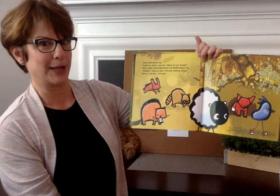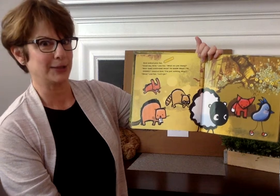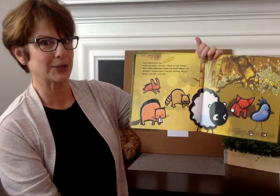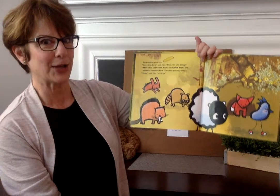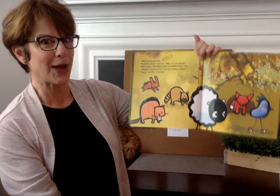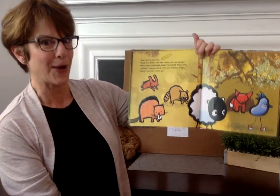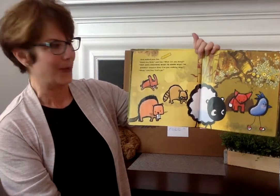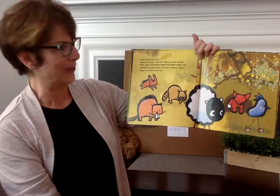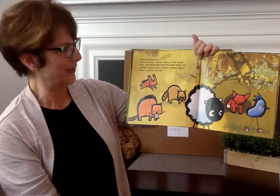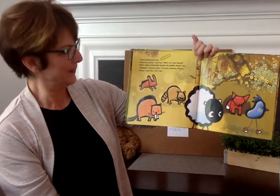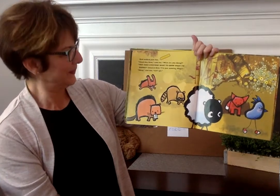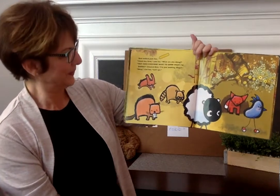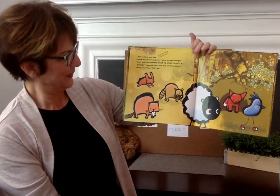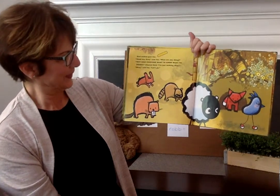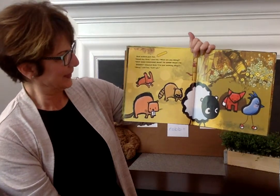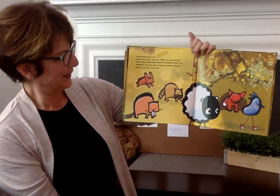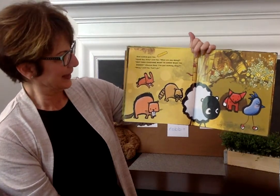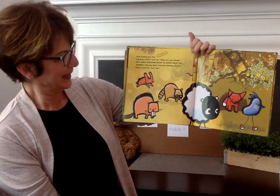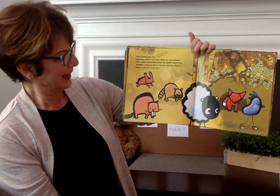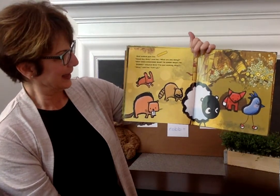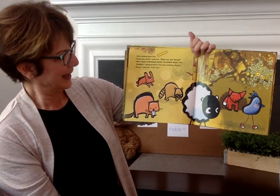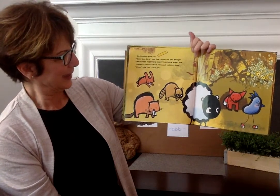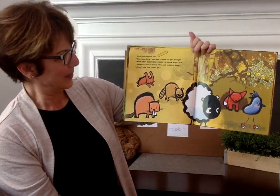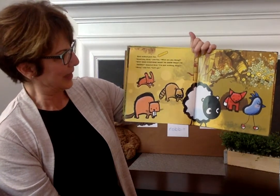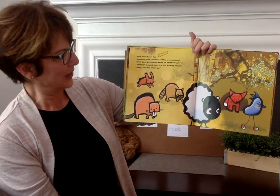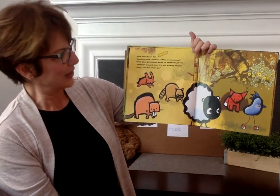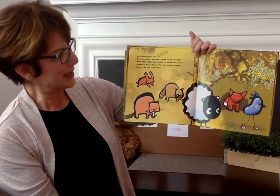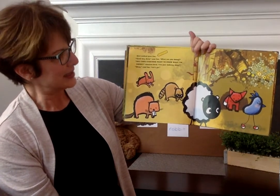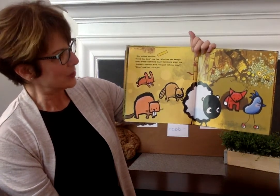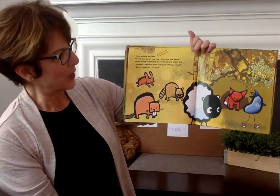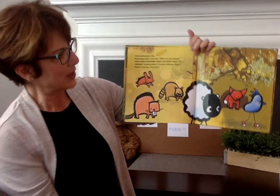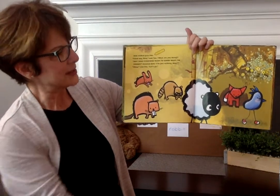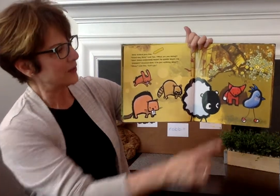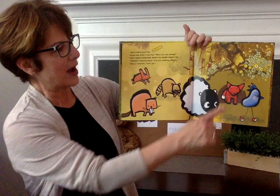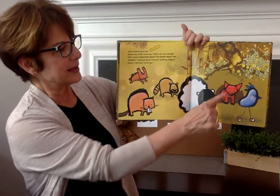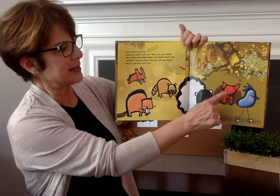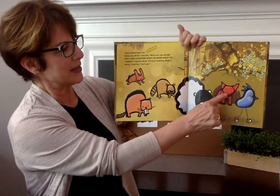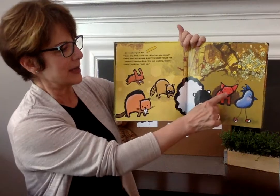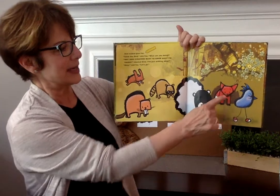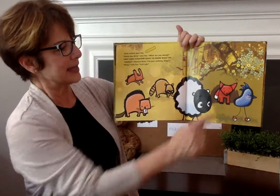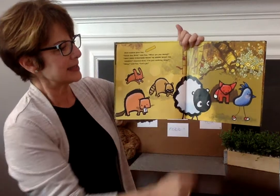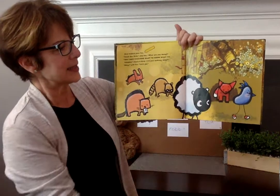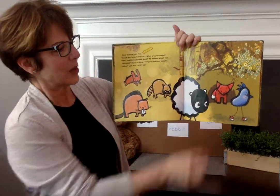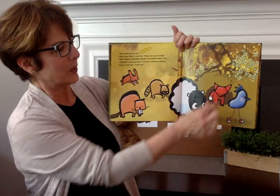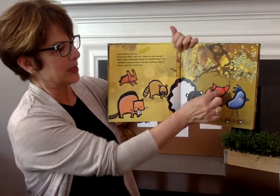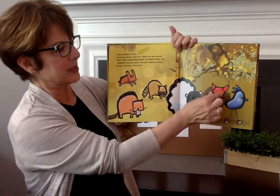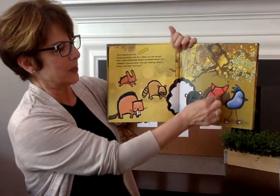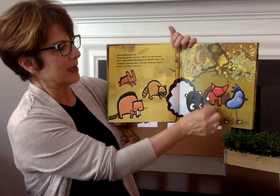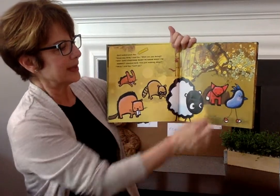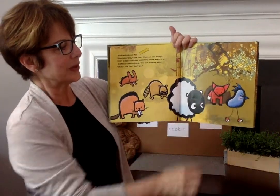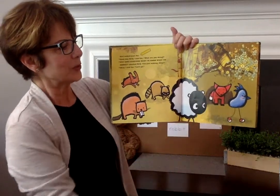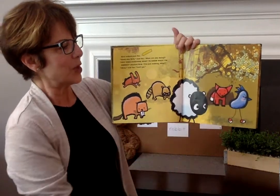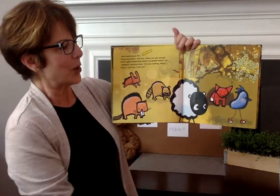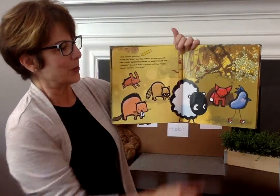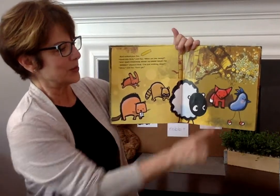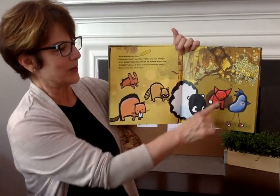"Let's go." My goodness, where is Fox? There he is with his pointy little nose,